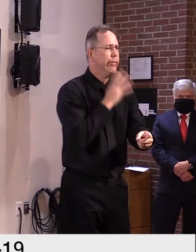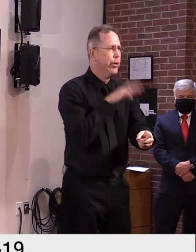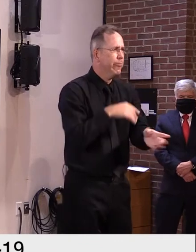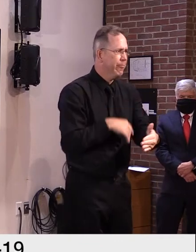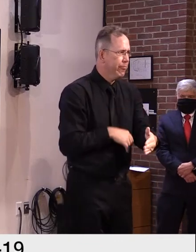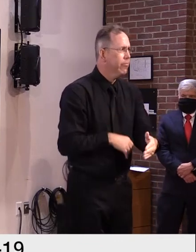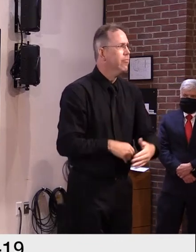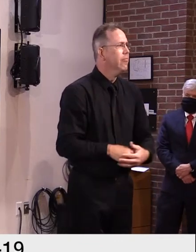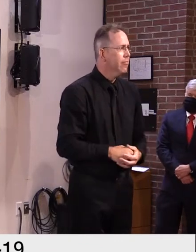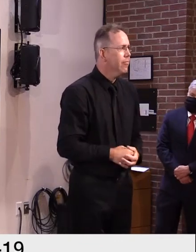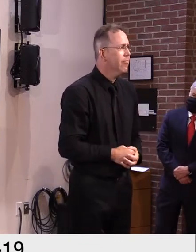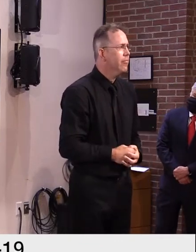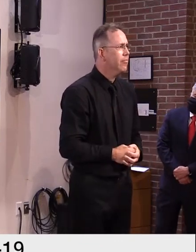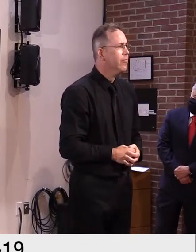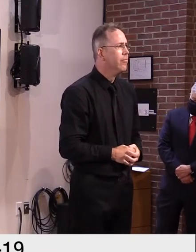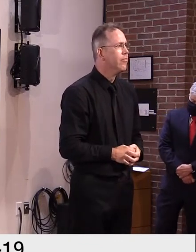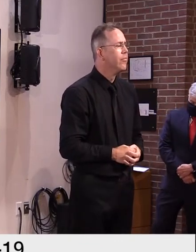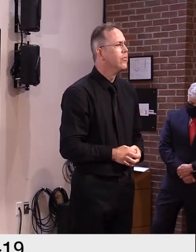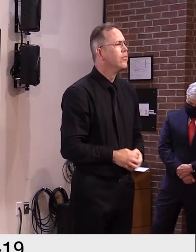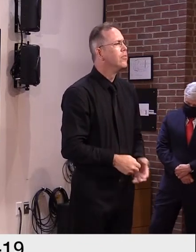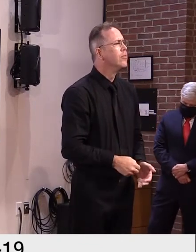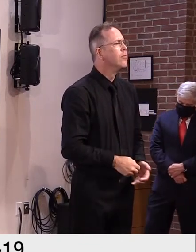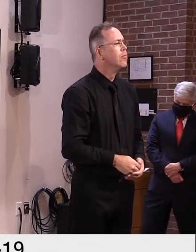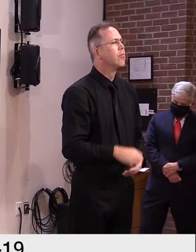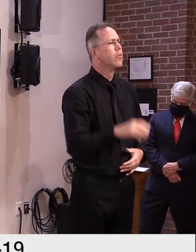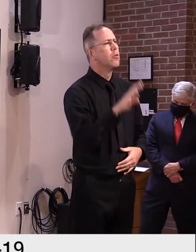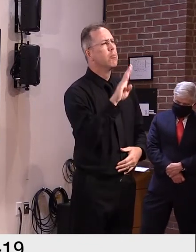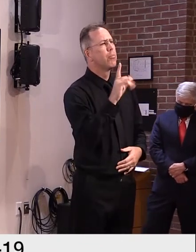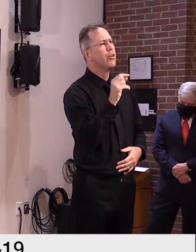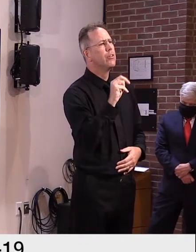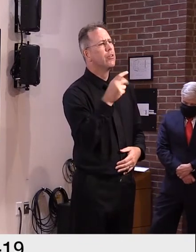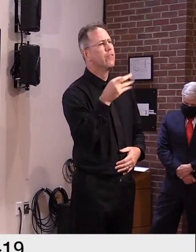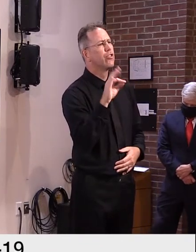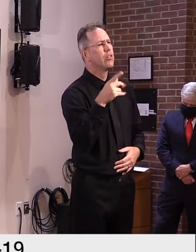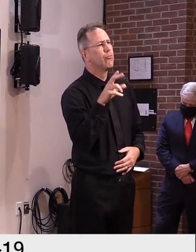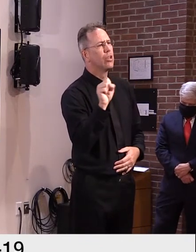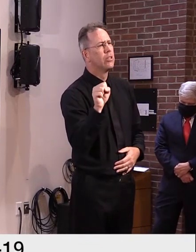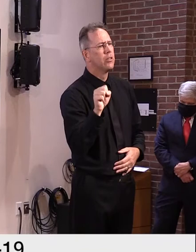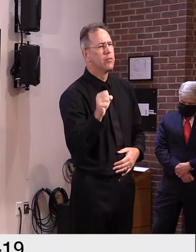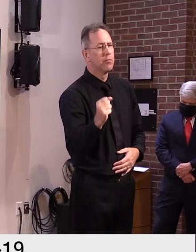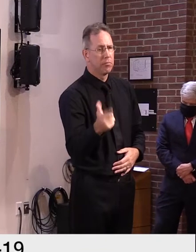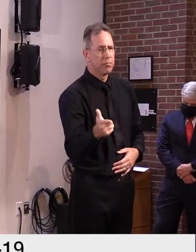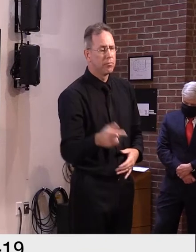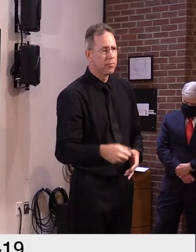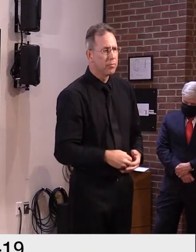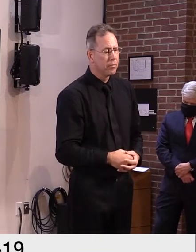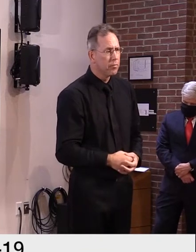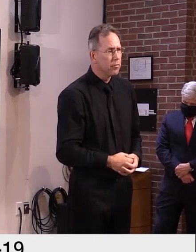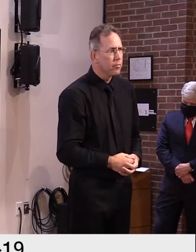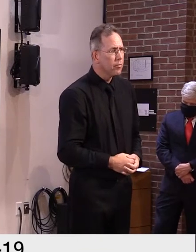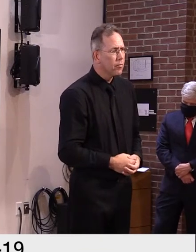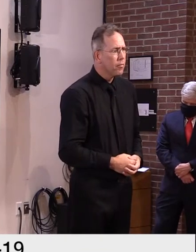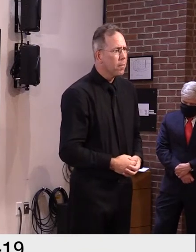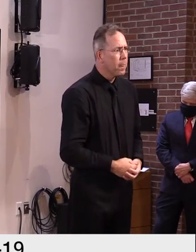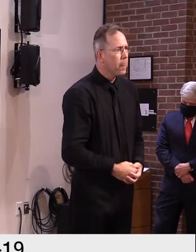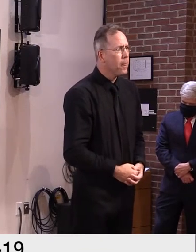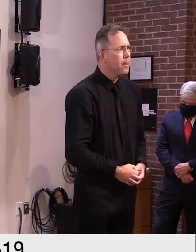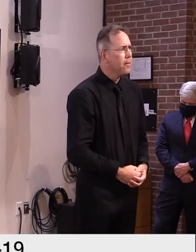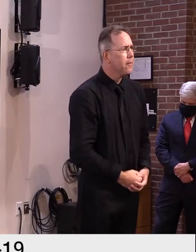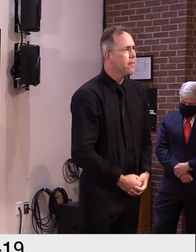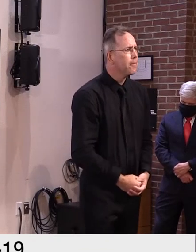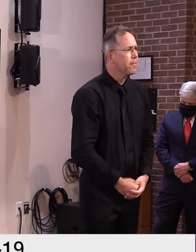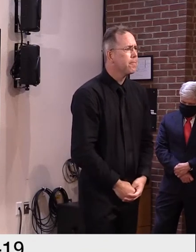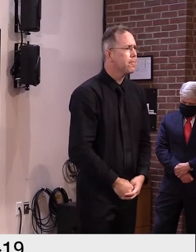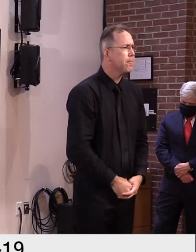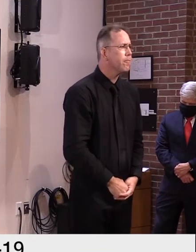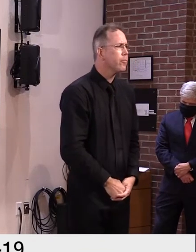Hi there, can you guys hear me? We can. Okay, thank you for taking my question. This could be